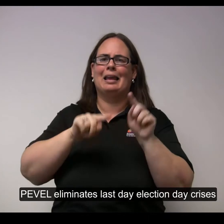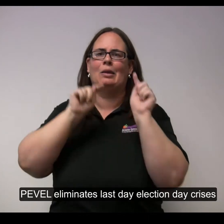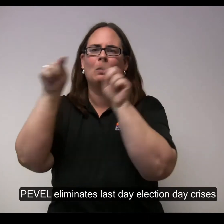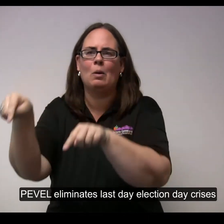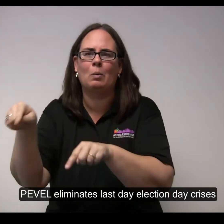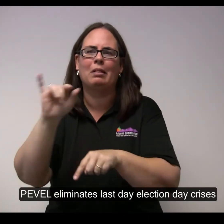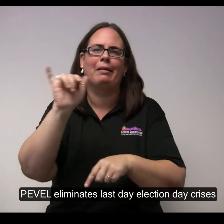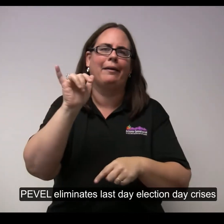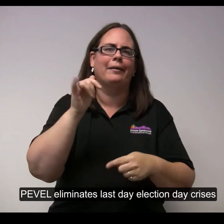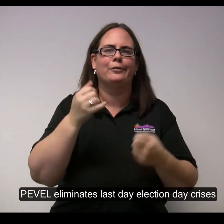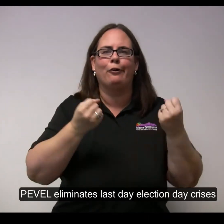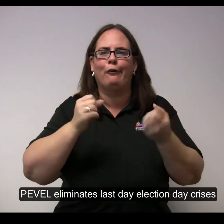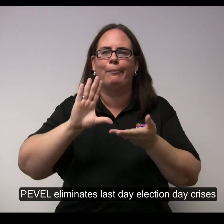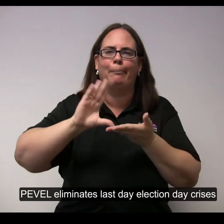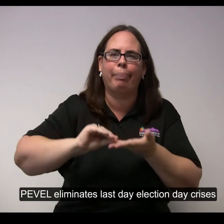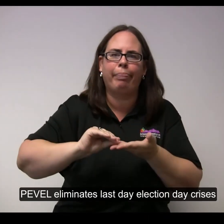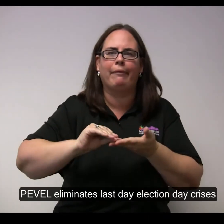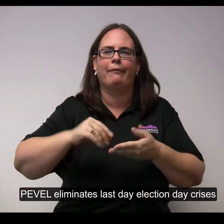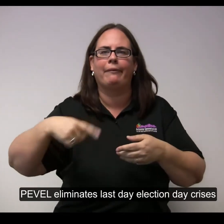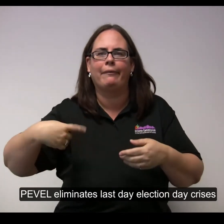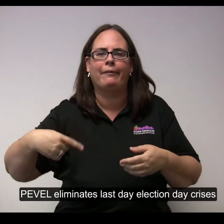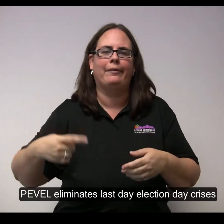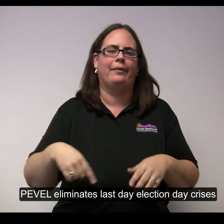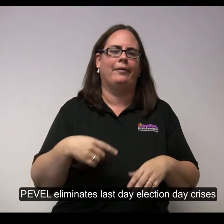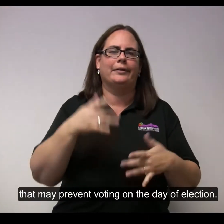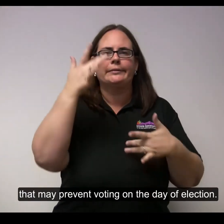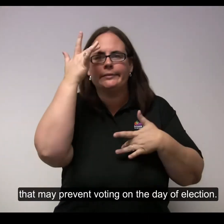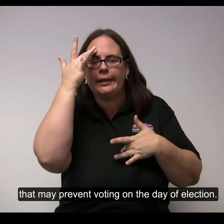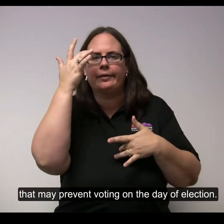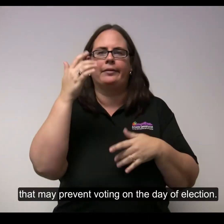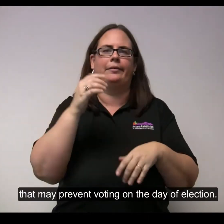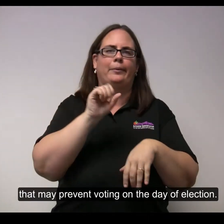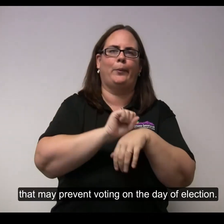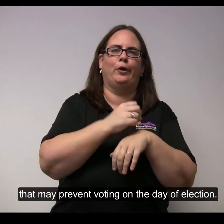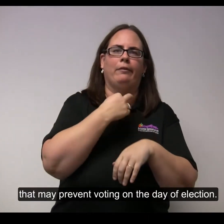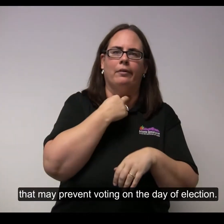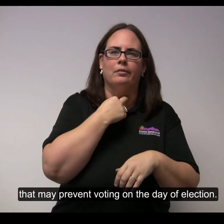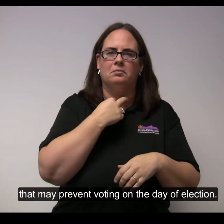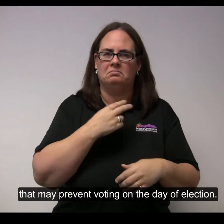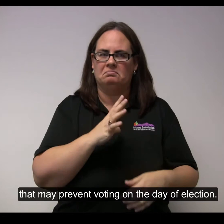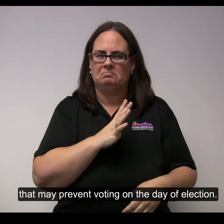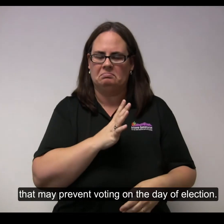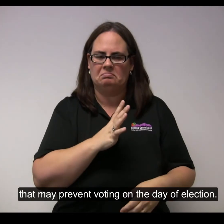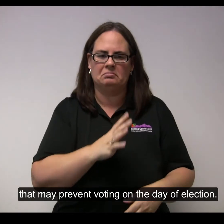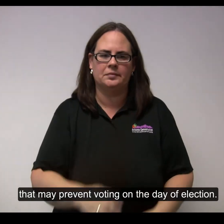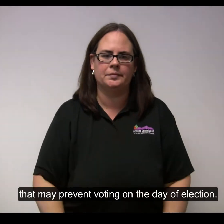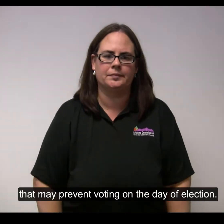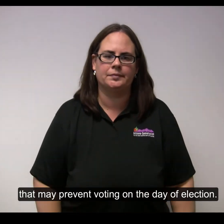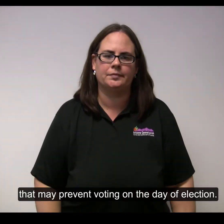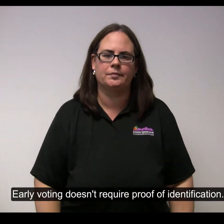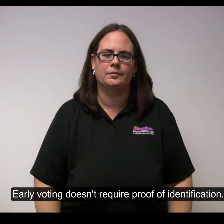PEVL eliminates last day election day crises that may prevent voting on the day of election.